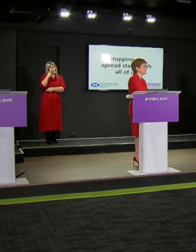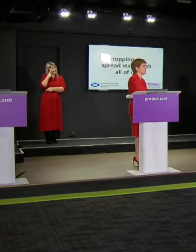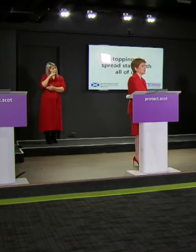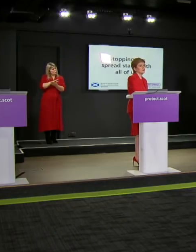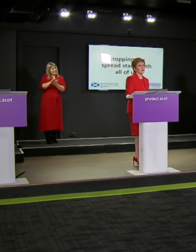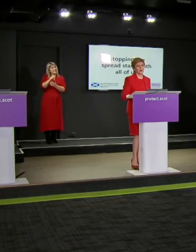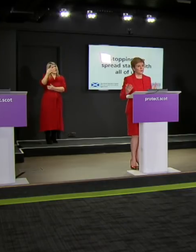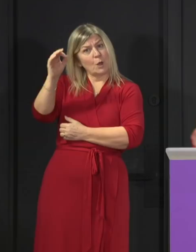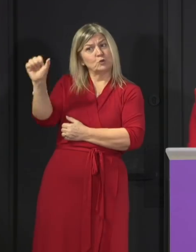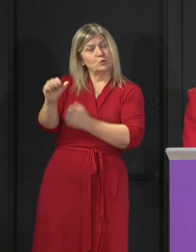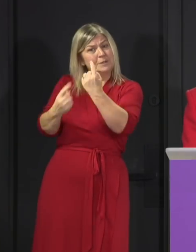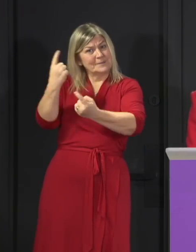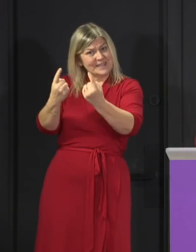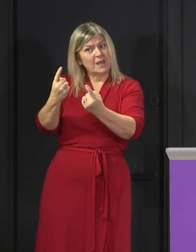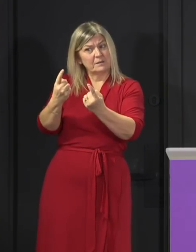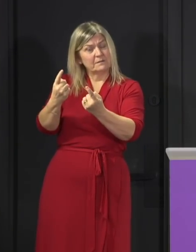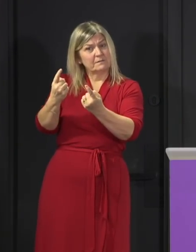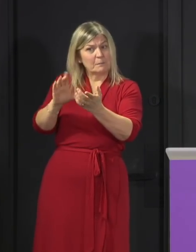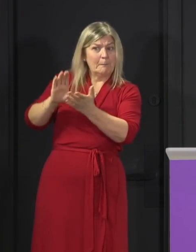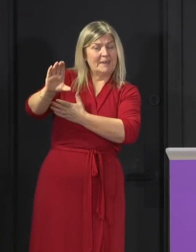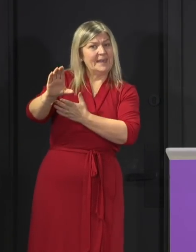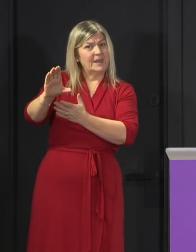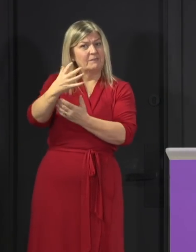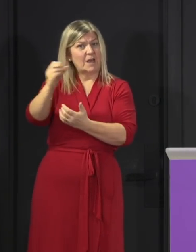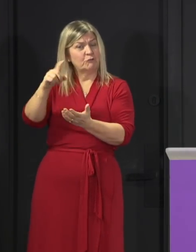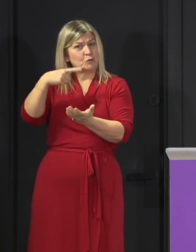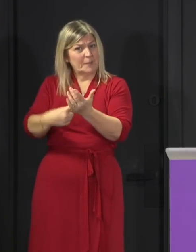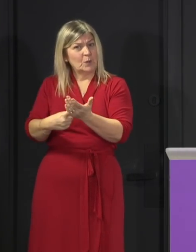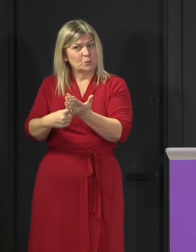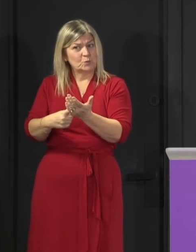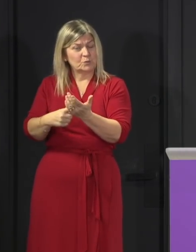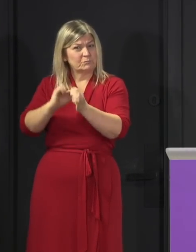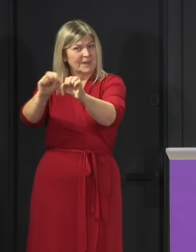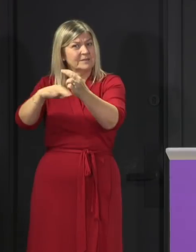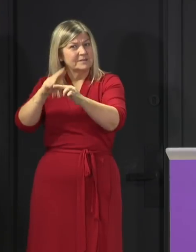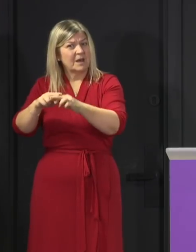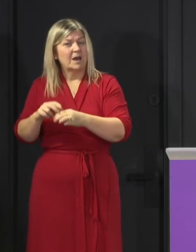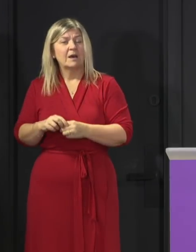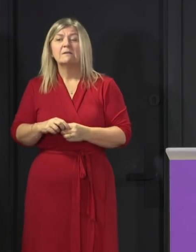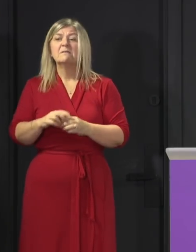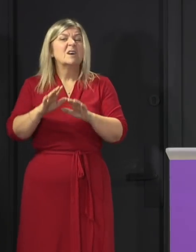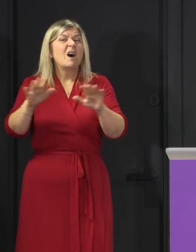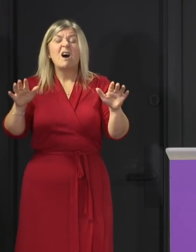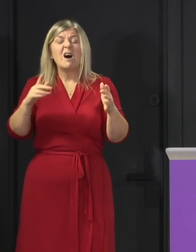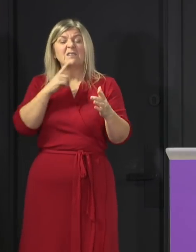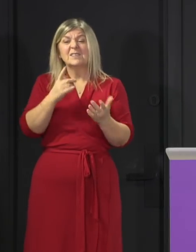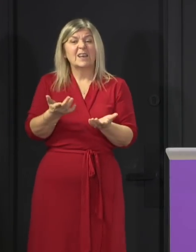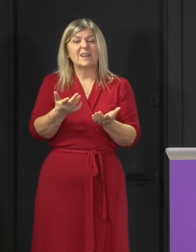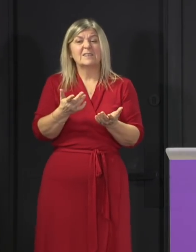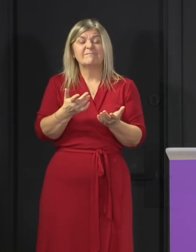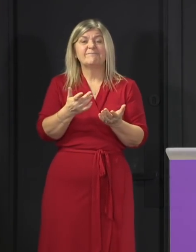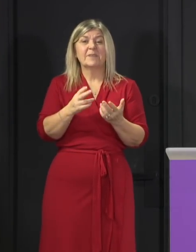bonus? I wasn't saying anything one way or the other. I was making a statement of fact that the workers Paul was asking me about